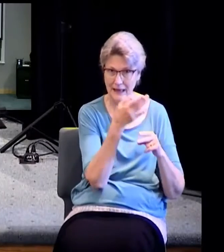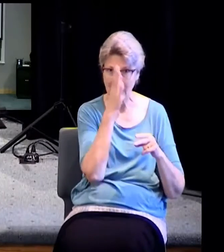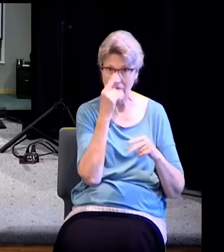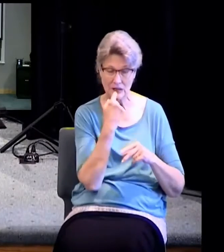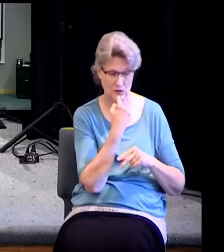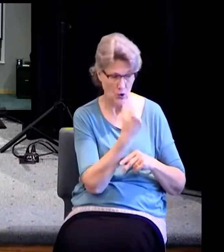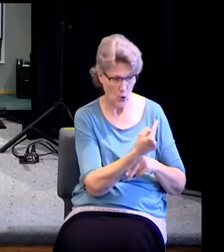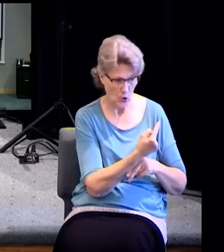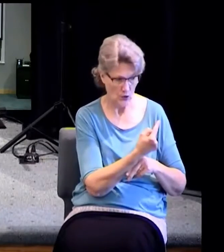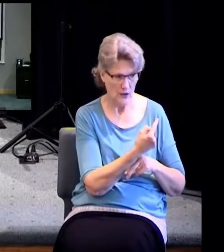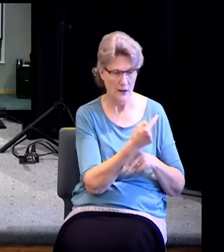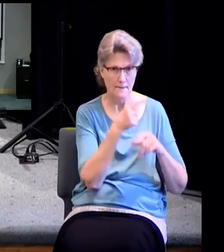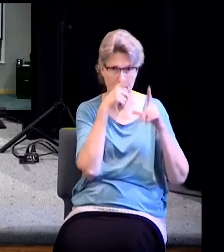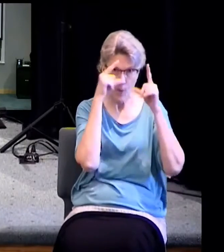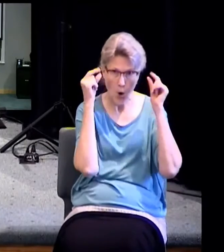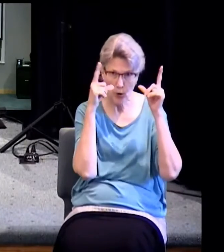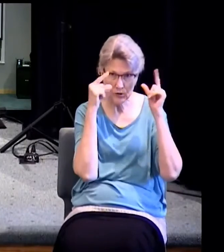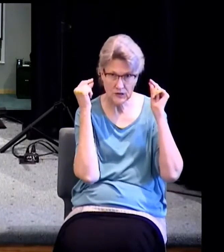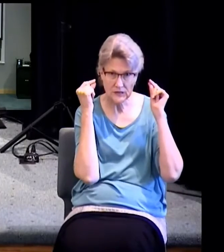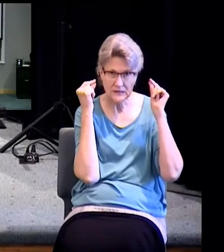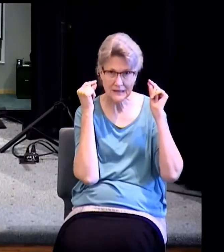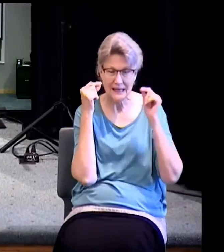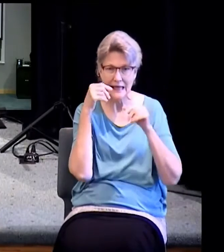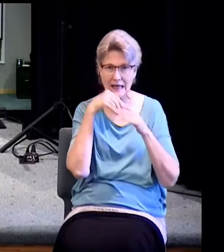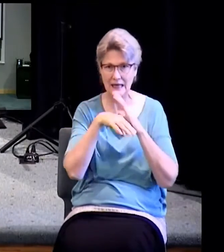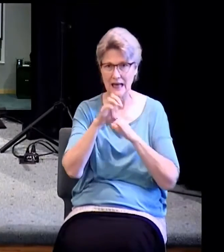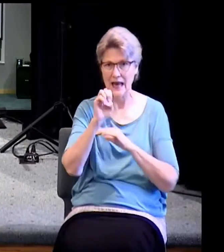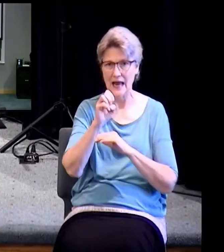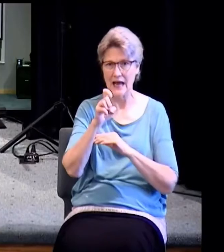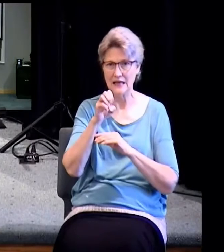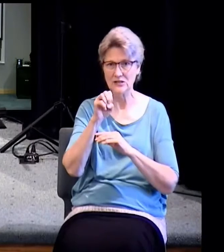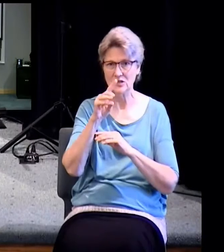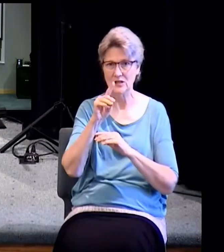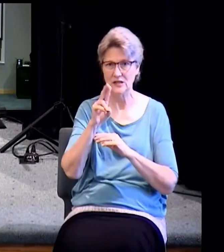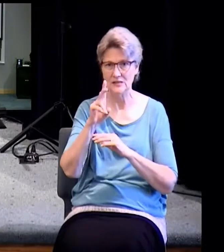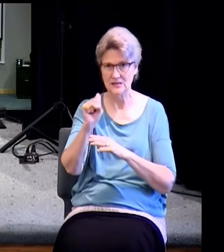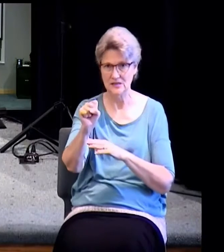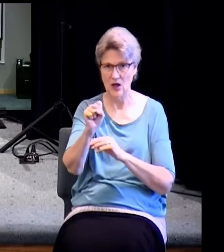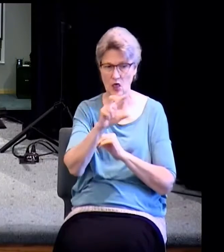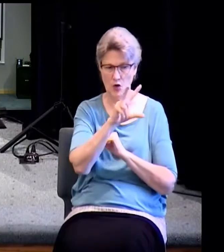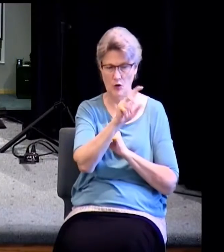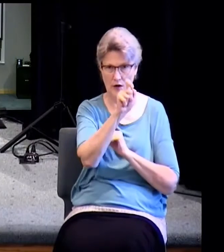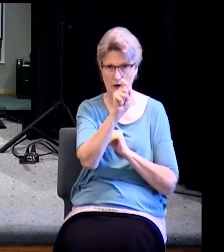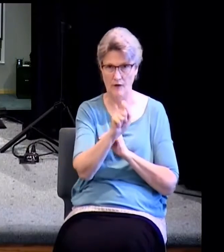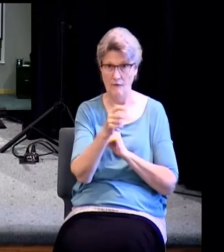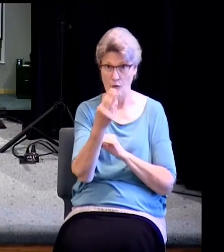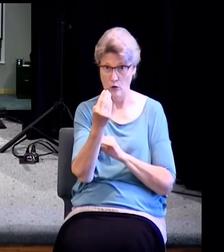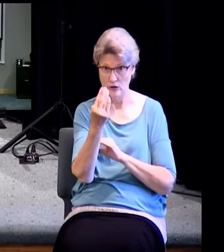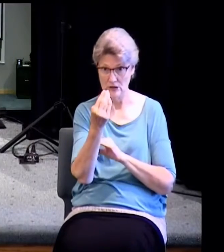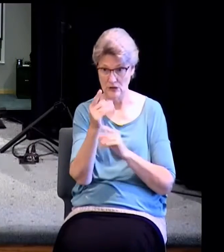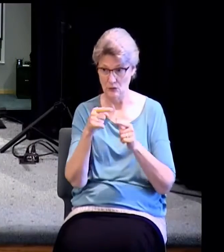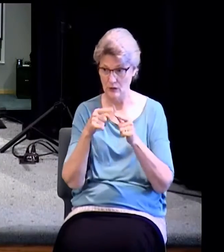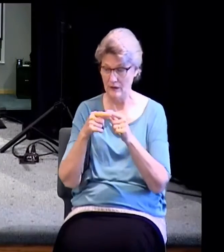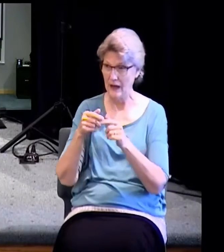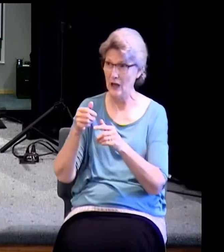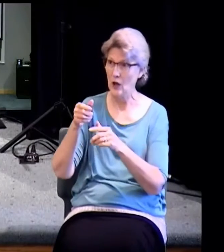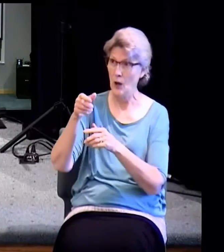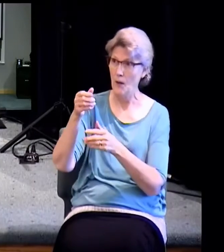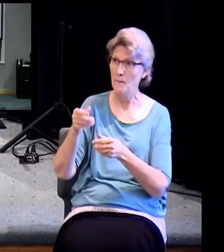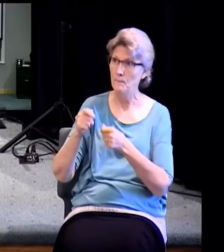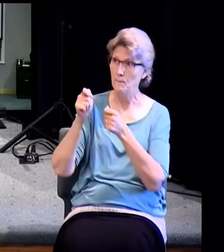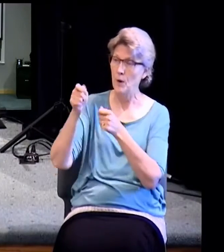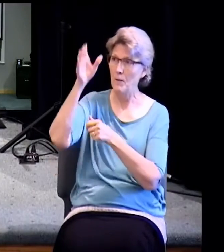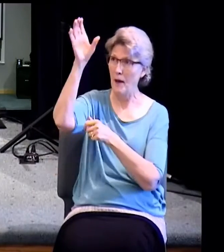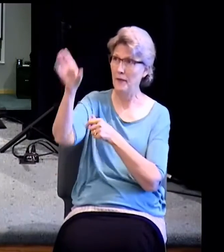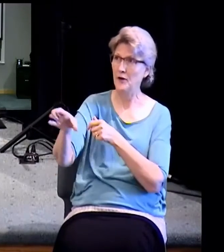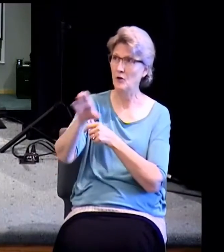verse 14, which I read when he said, I am that I am. When they raised him up and they began to crucify him,